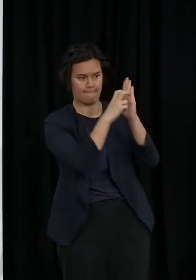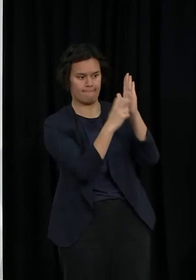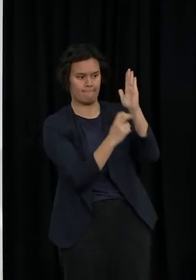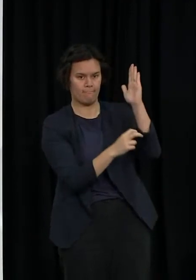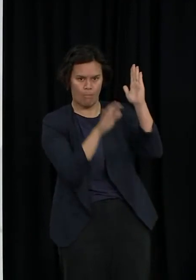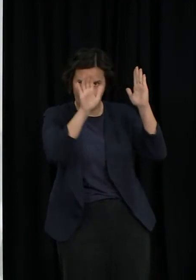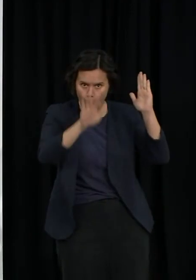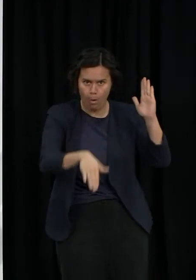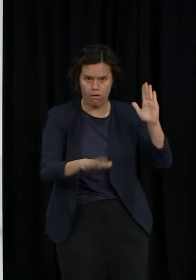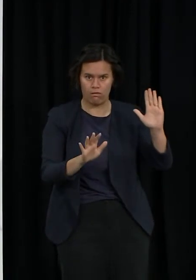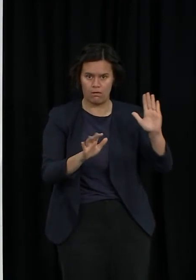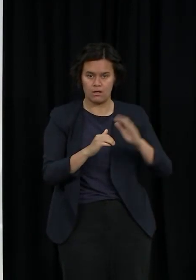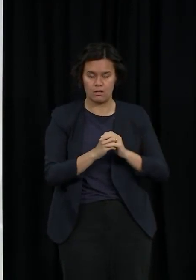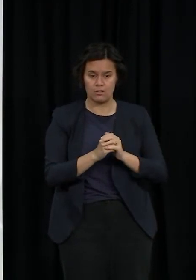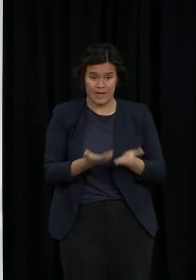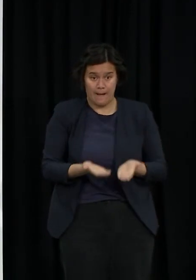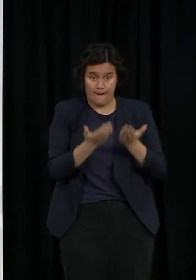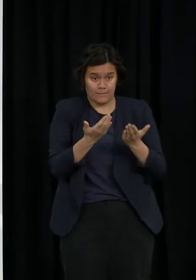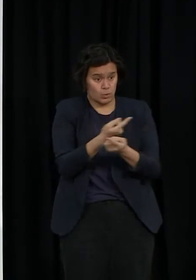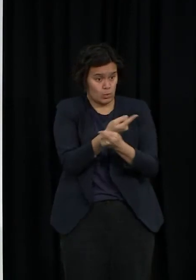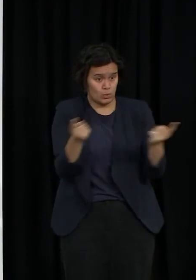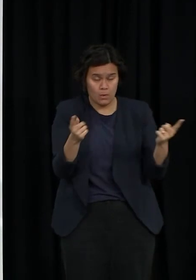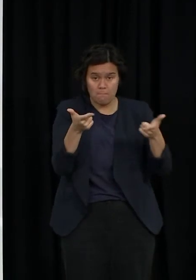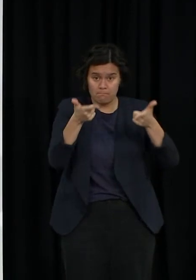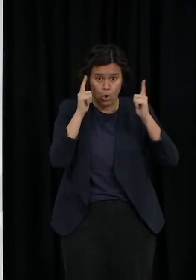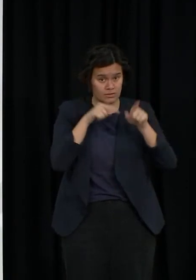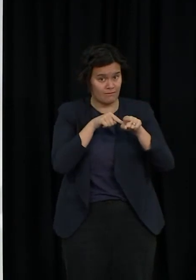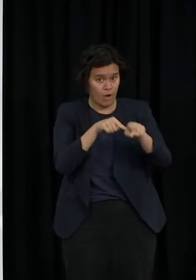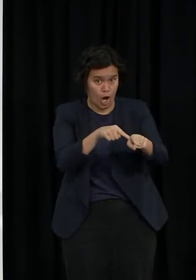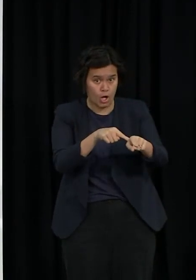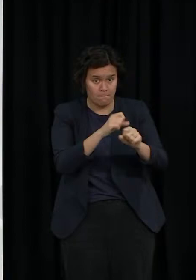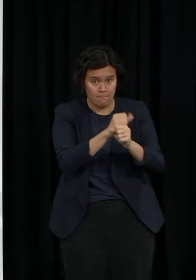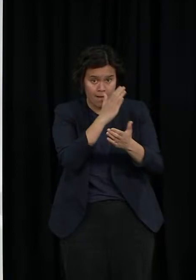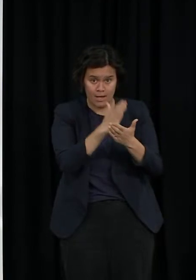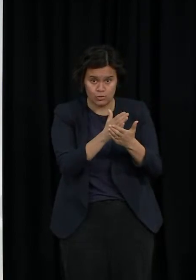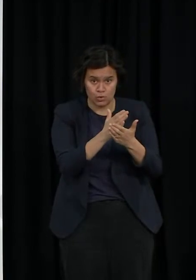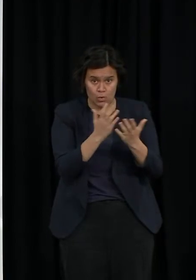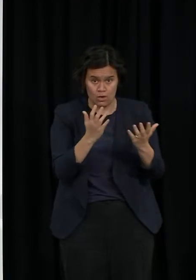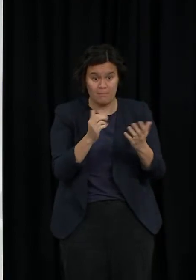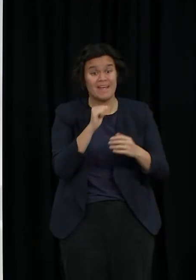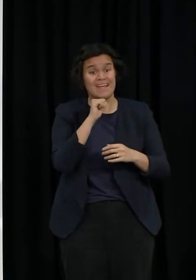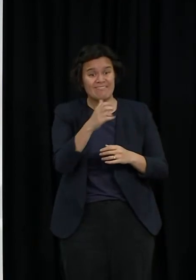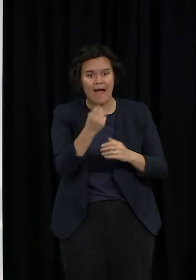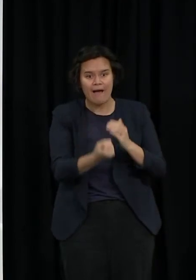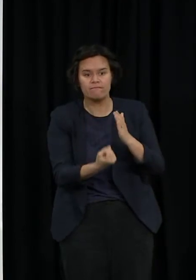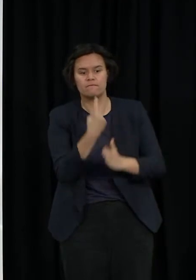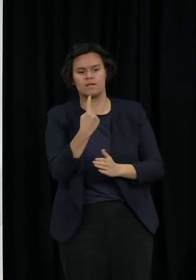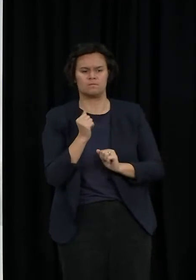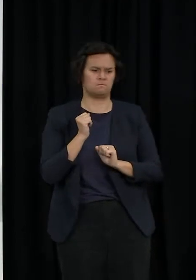and it is up to each construction site to do that. If there are concerns or issues, they can be followed up by WorkSafe. Sorry, Derek.